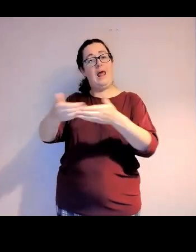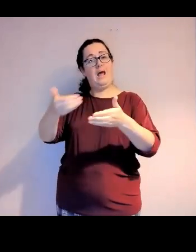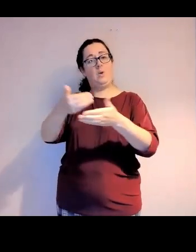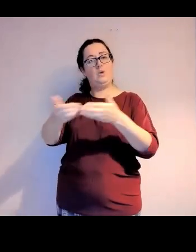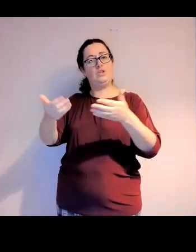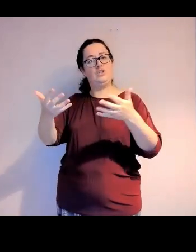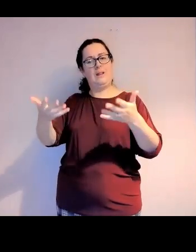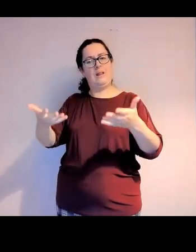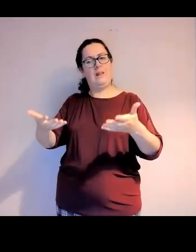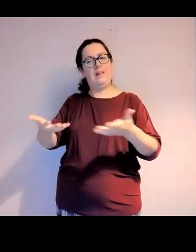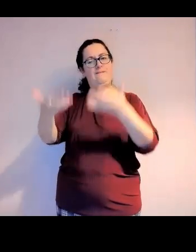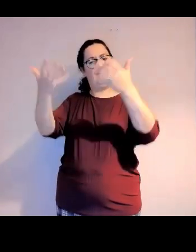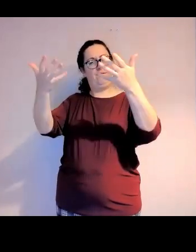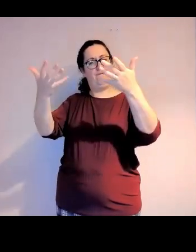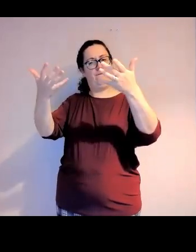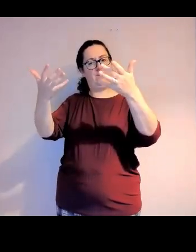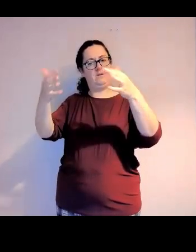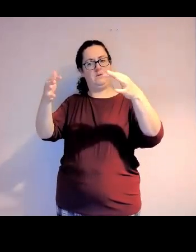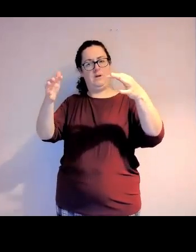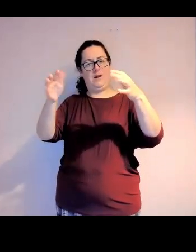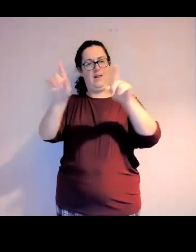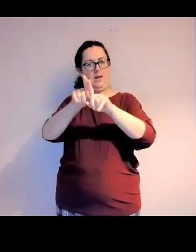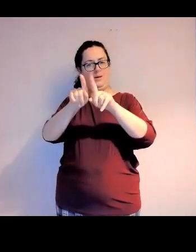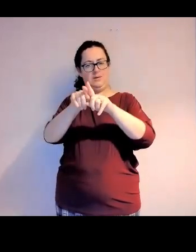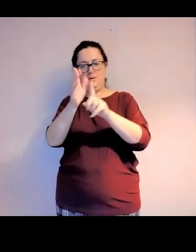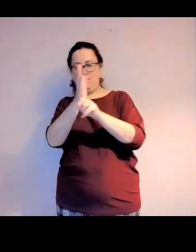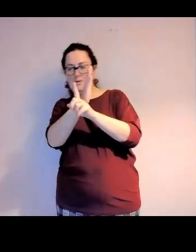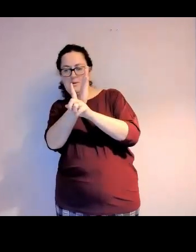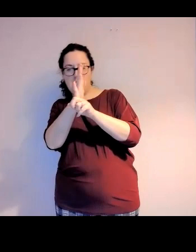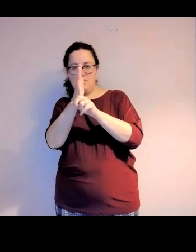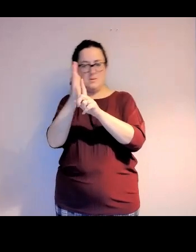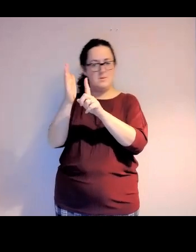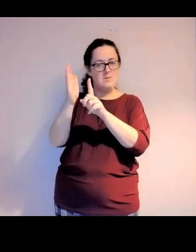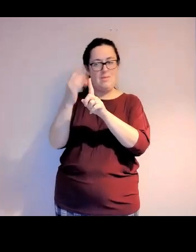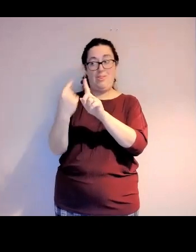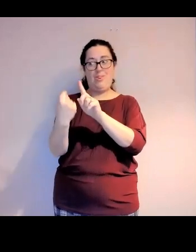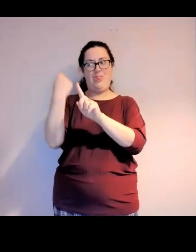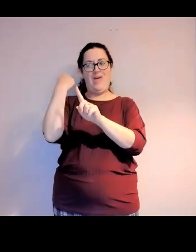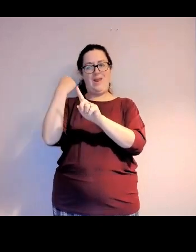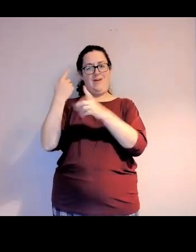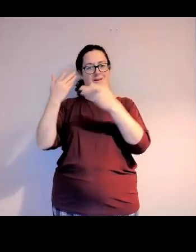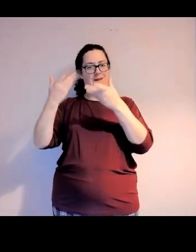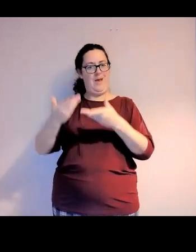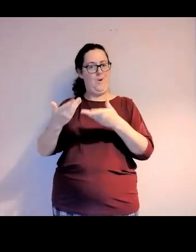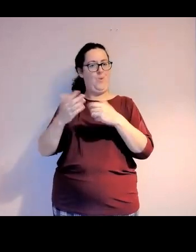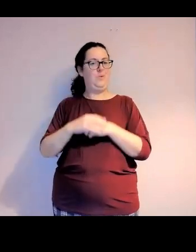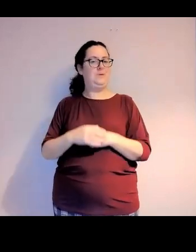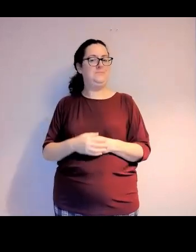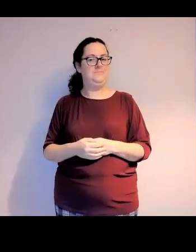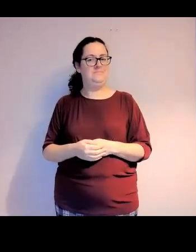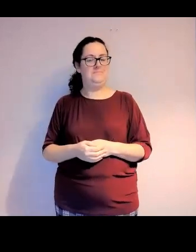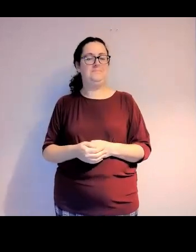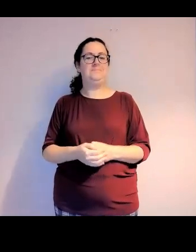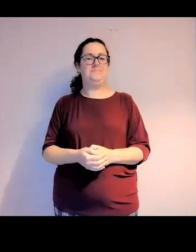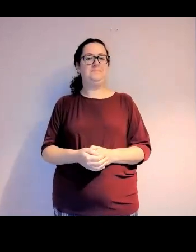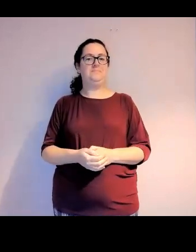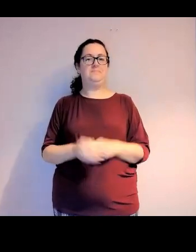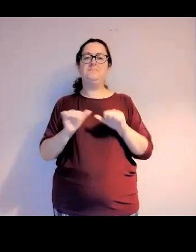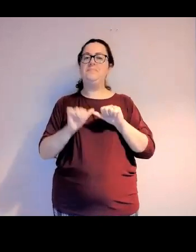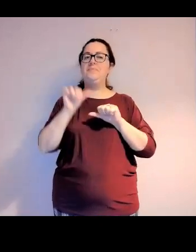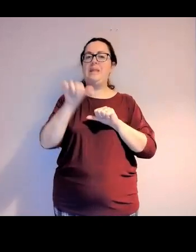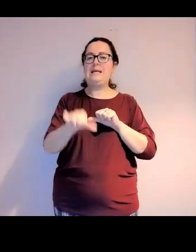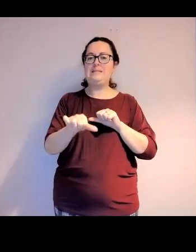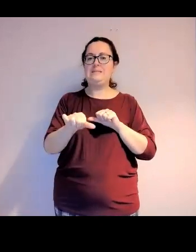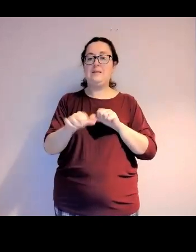veil between then and now. I thought it was absolutely beautiful, Phyllis. Thank you, very much. Next, we have